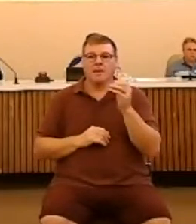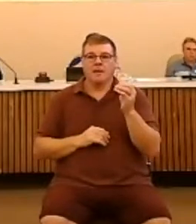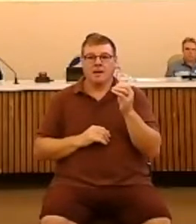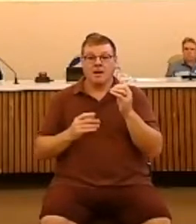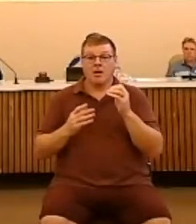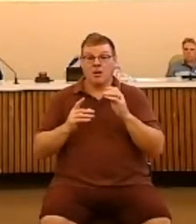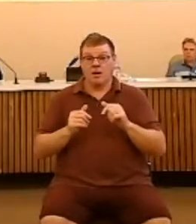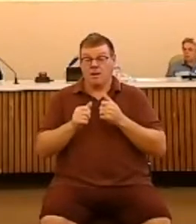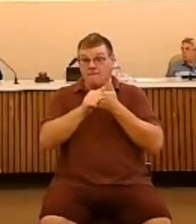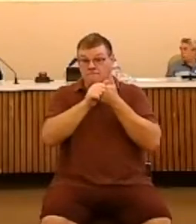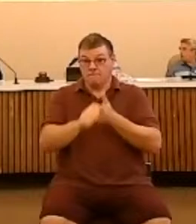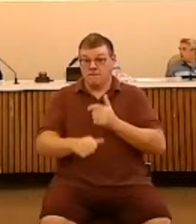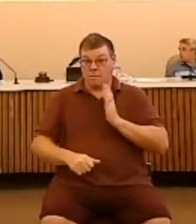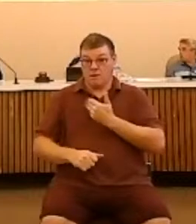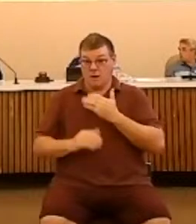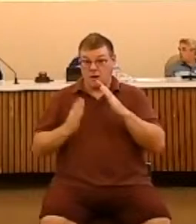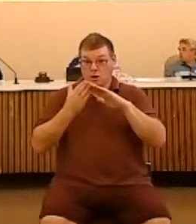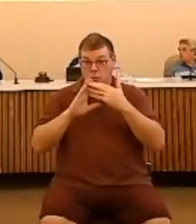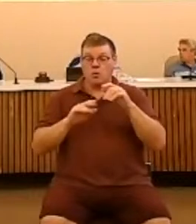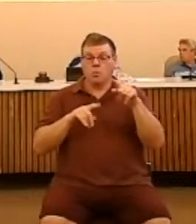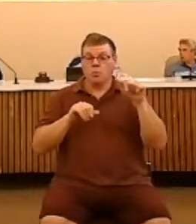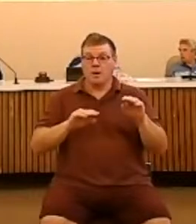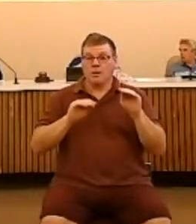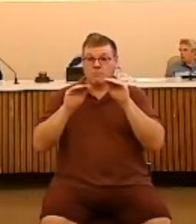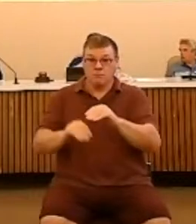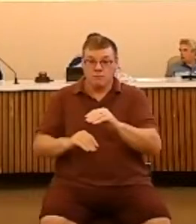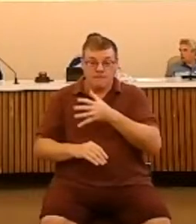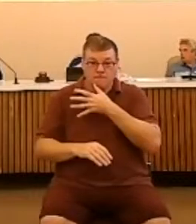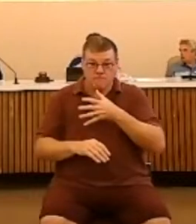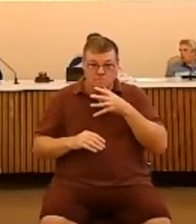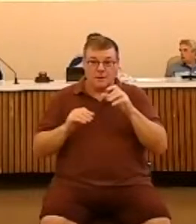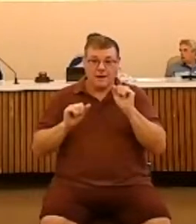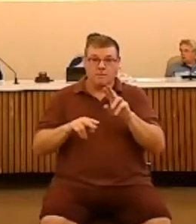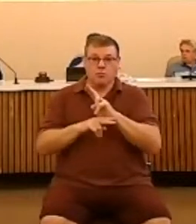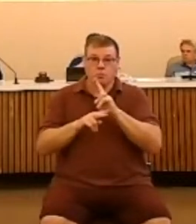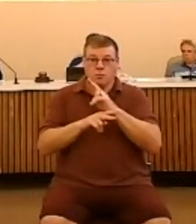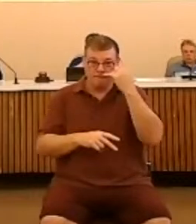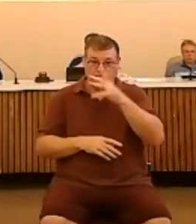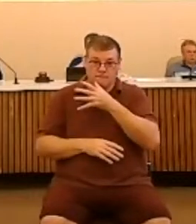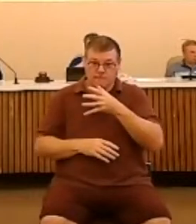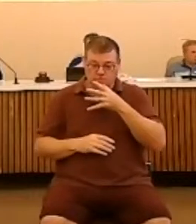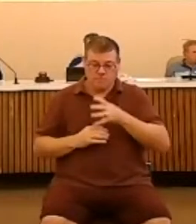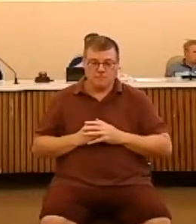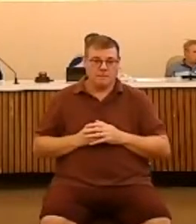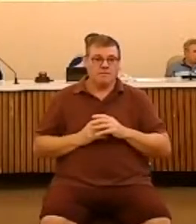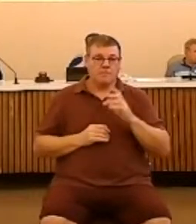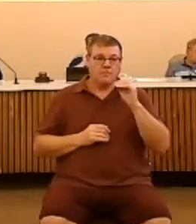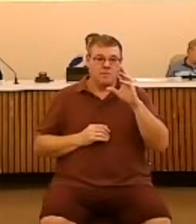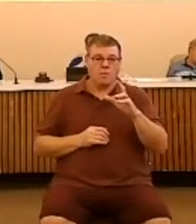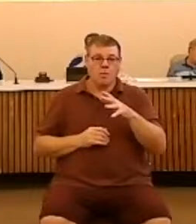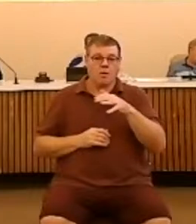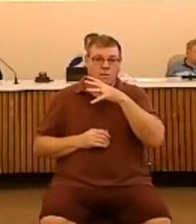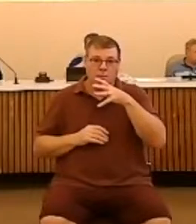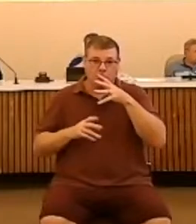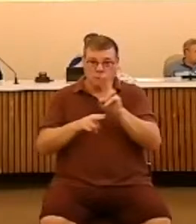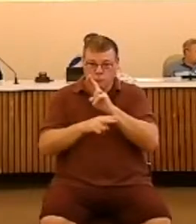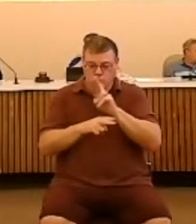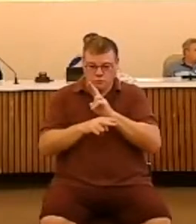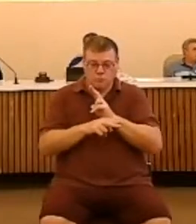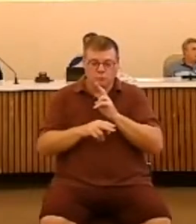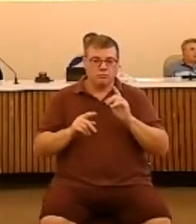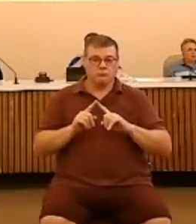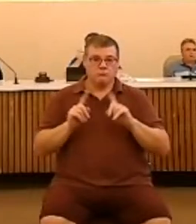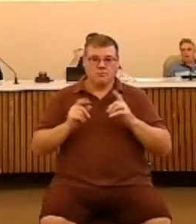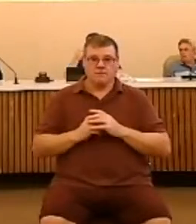And according to our town code, you can put agricultural easements over it so that it can be used for farming. or agricultural use.